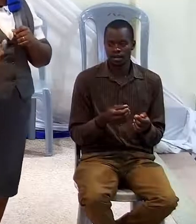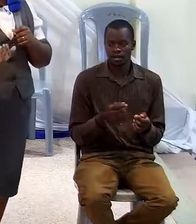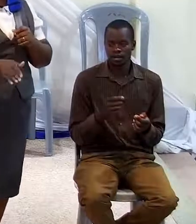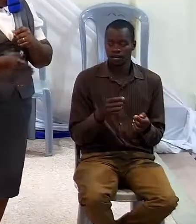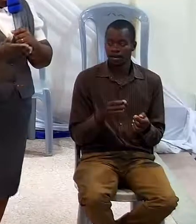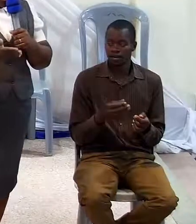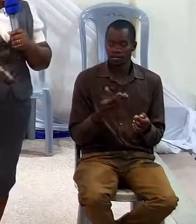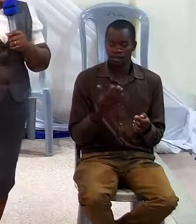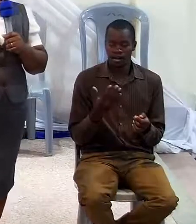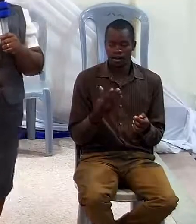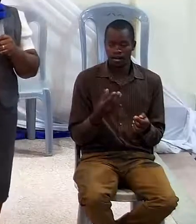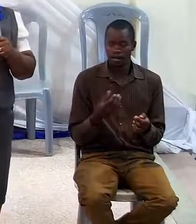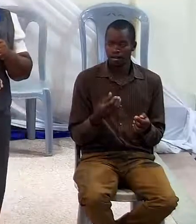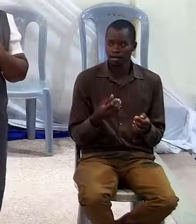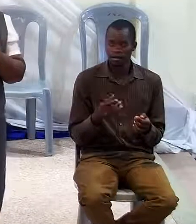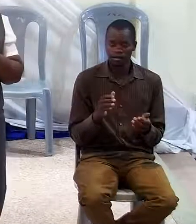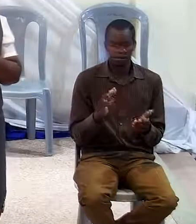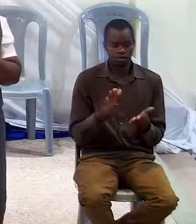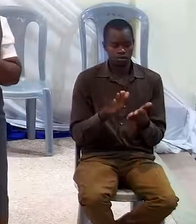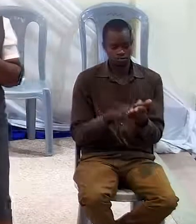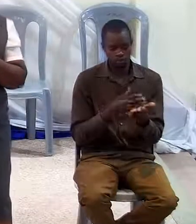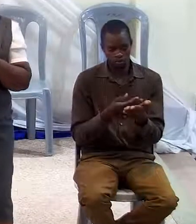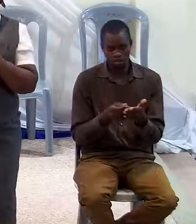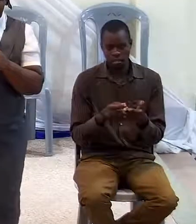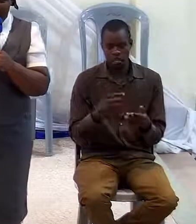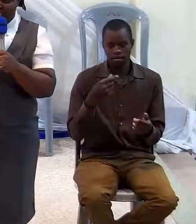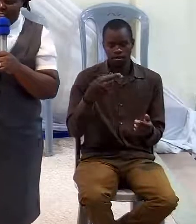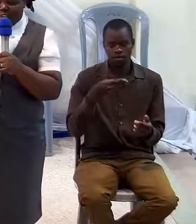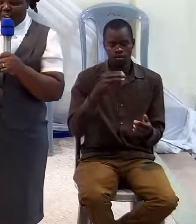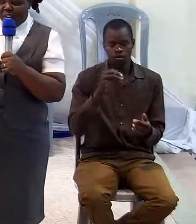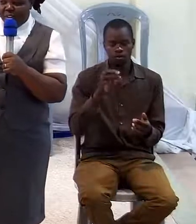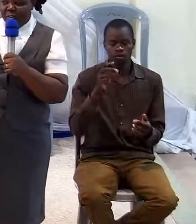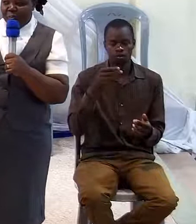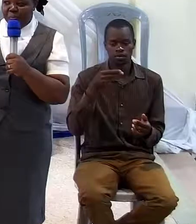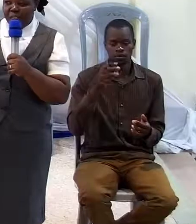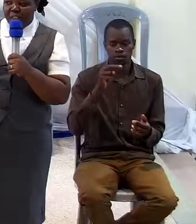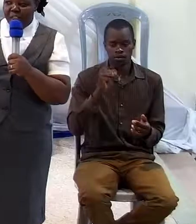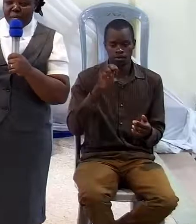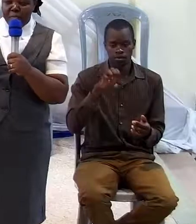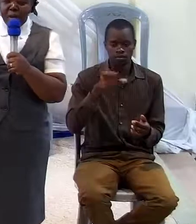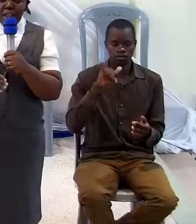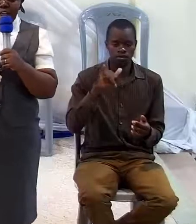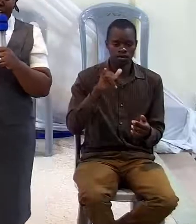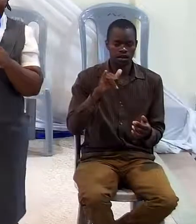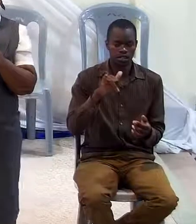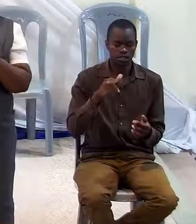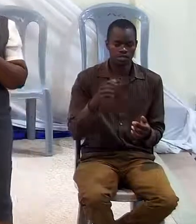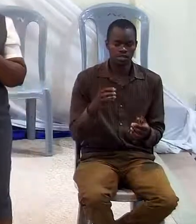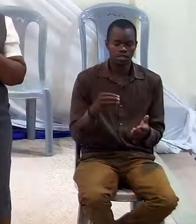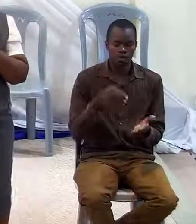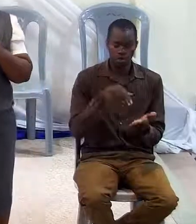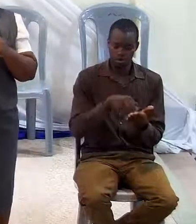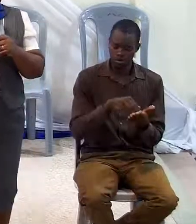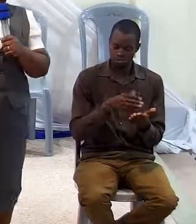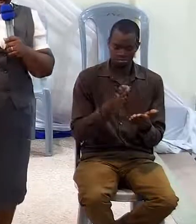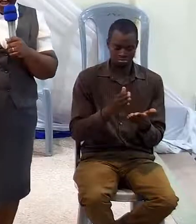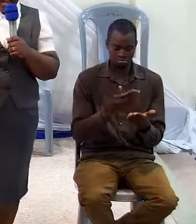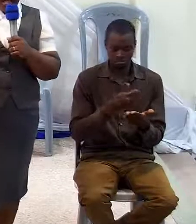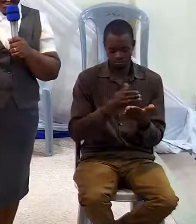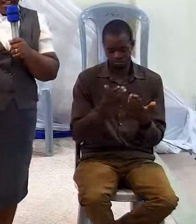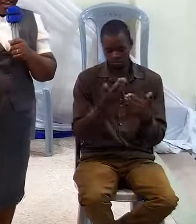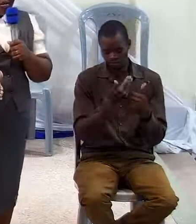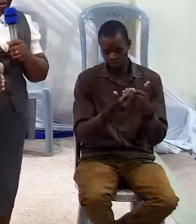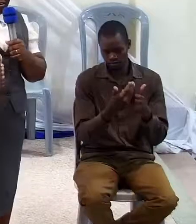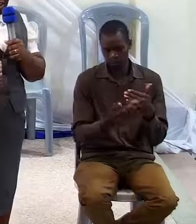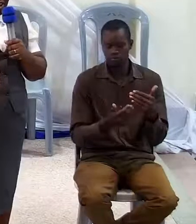it, isn't it? I'm applying a honey in it, and there in between, I'm